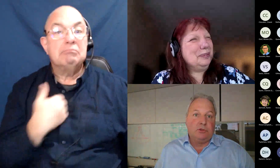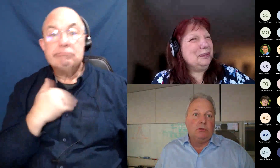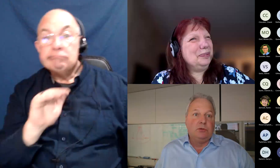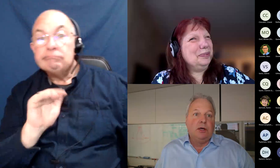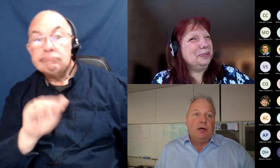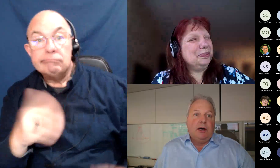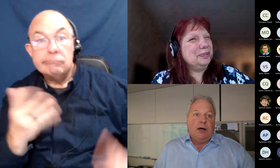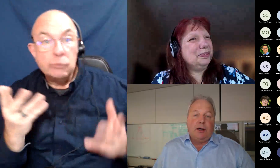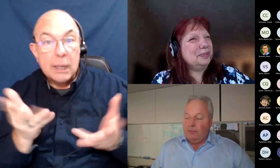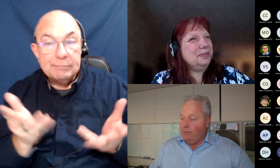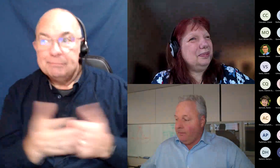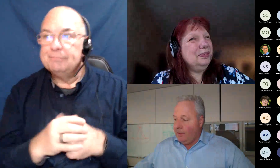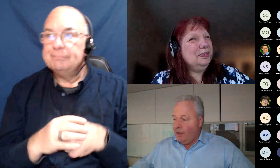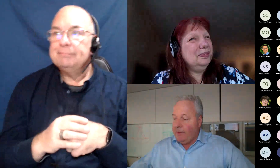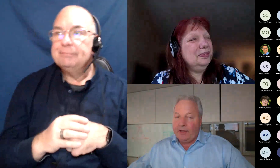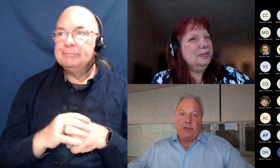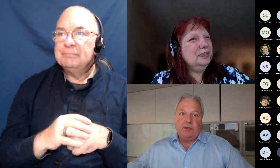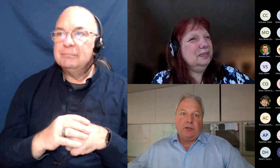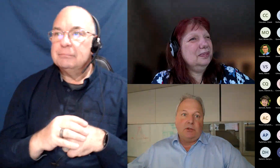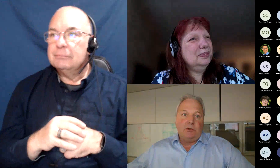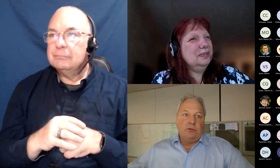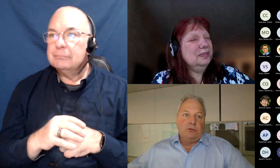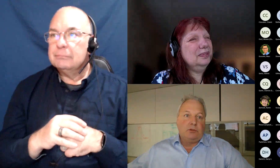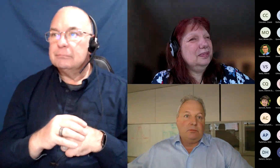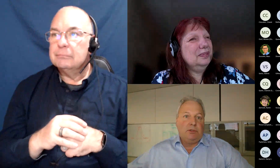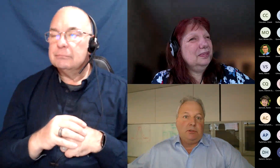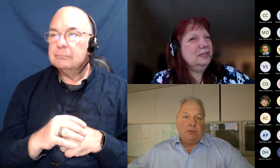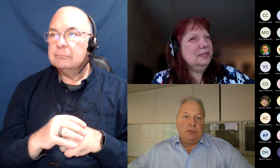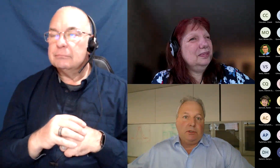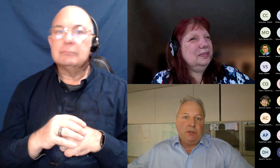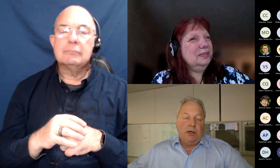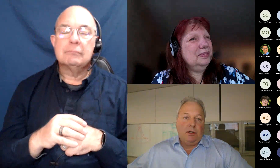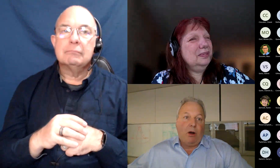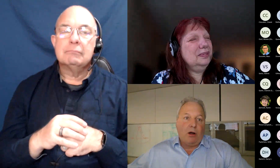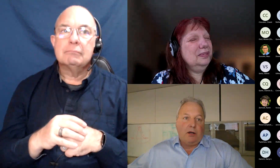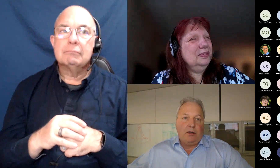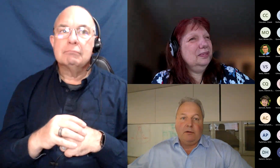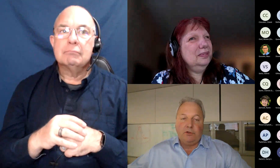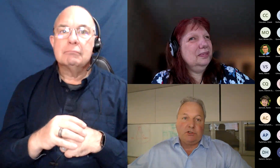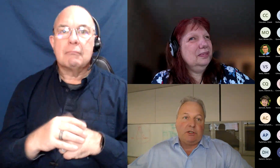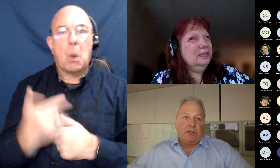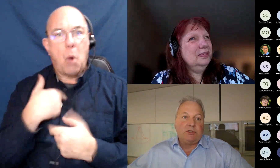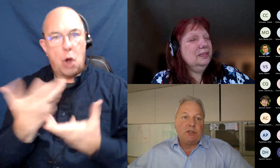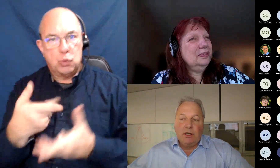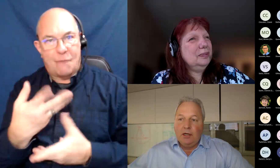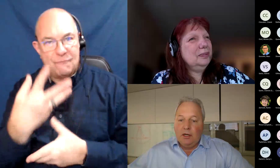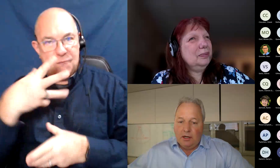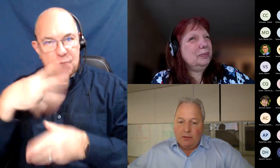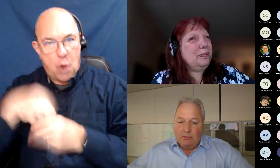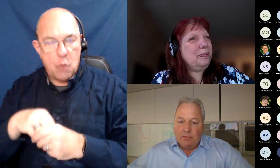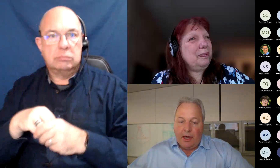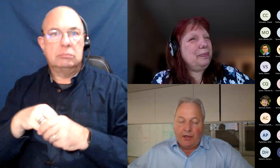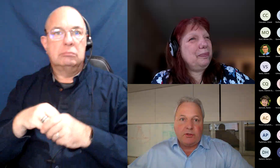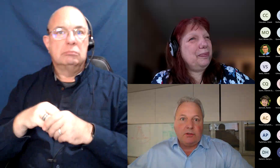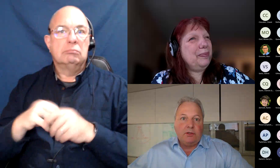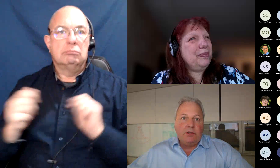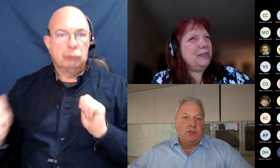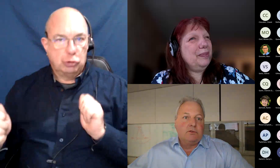you to do. I'm asking you to be part of the change.